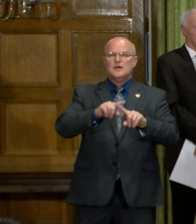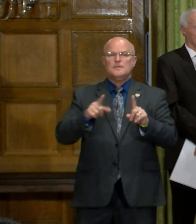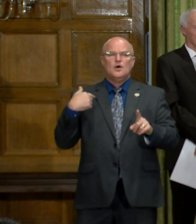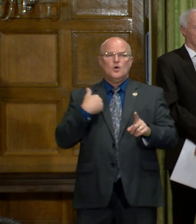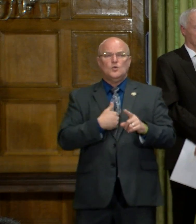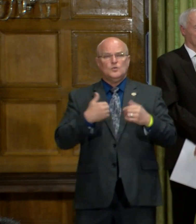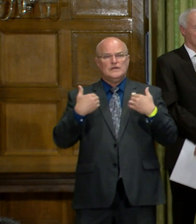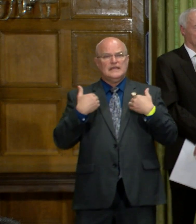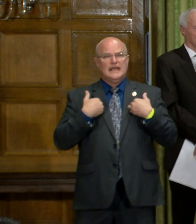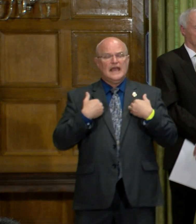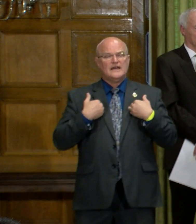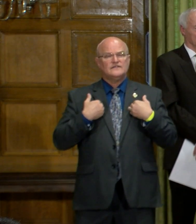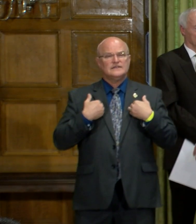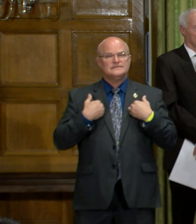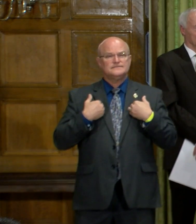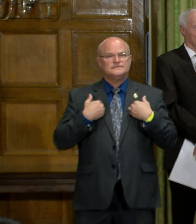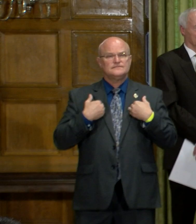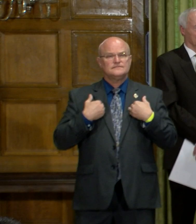have a